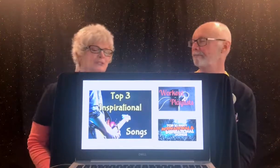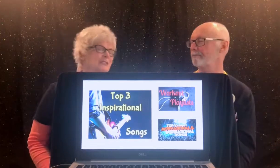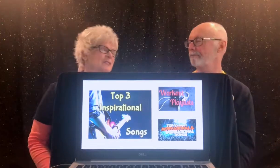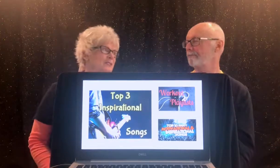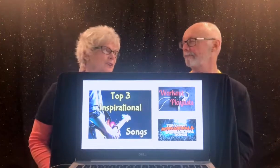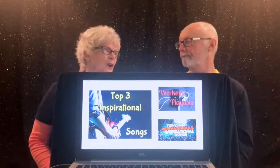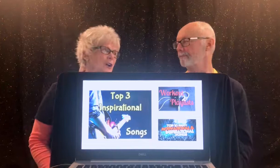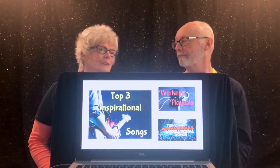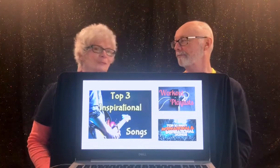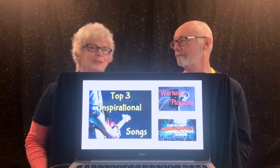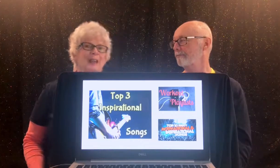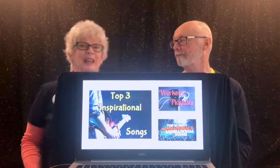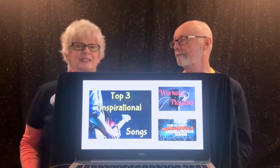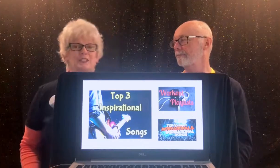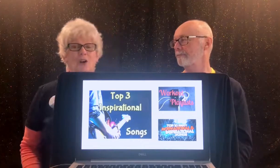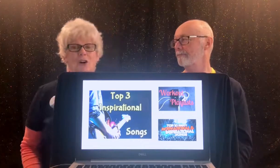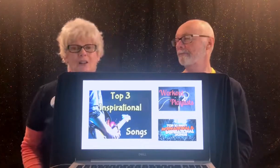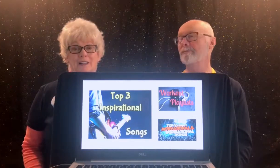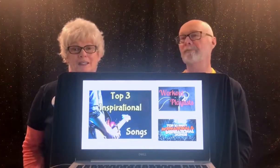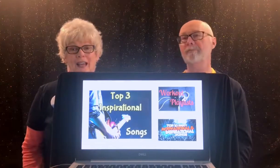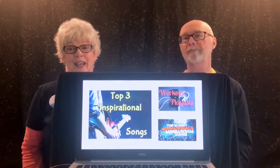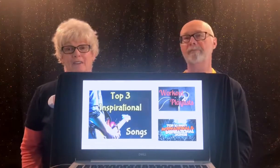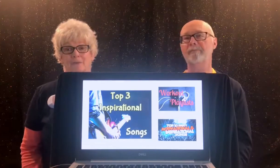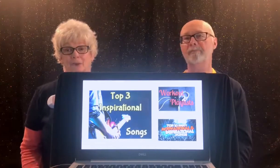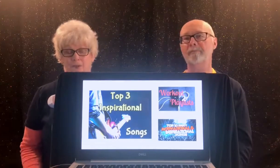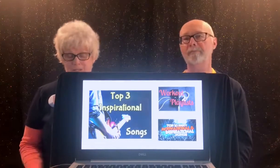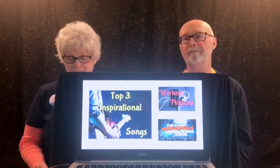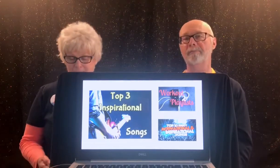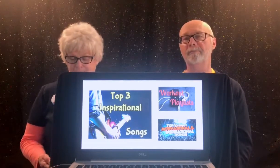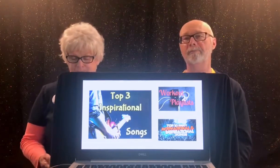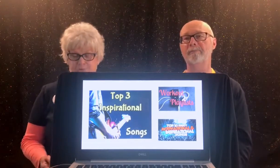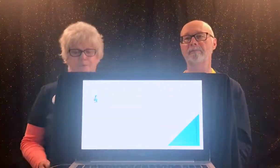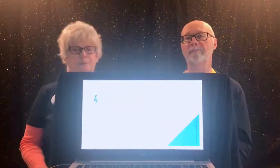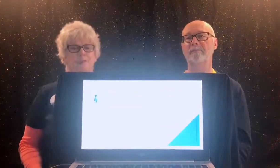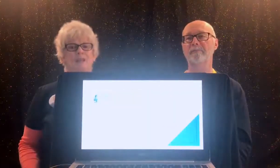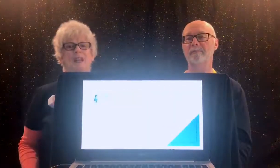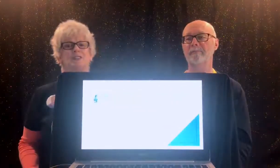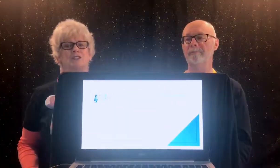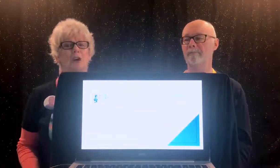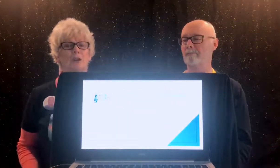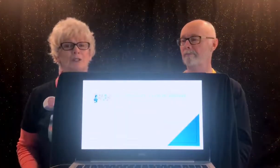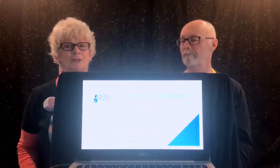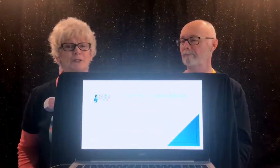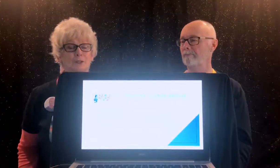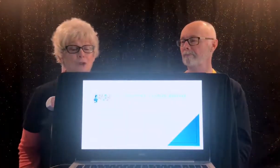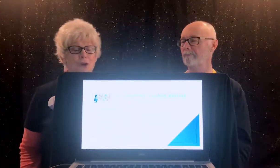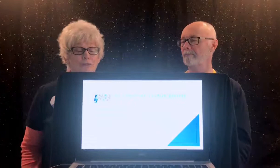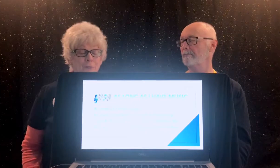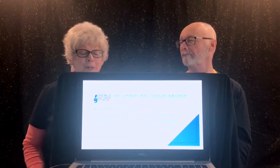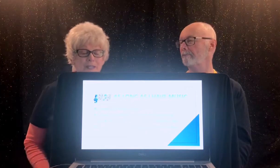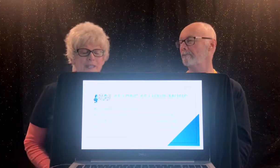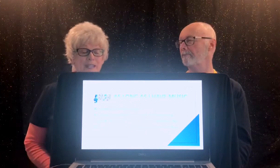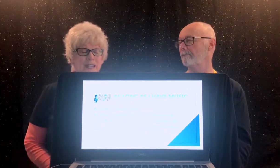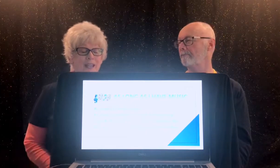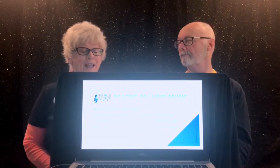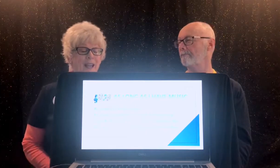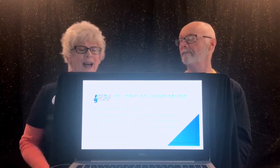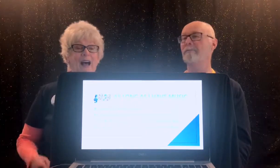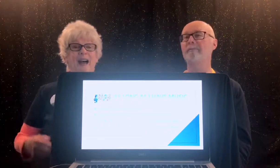in this song, as long as I have music. As long as there's a song for me to sing, I